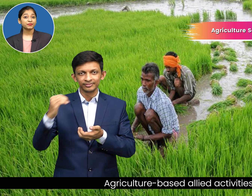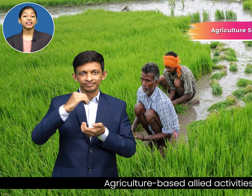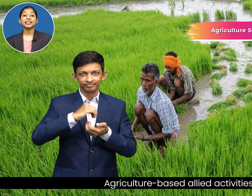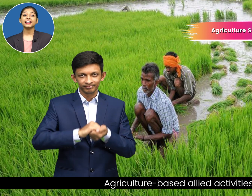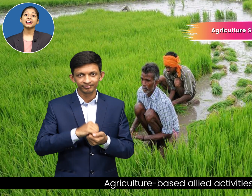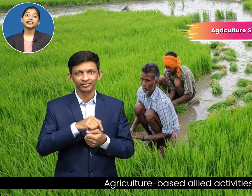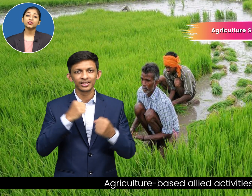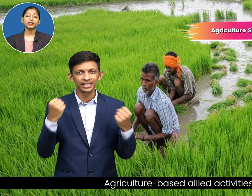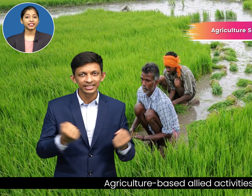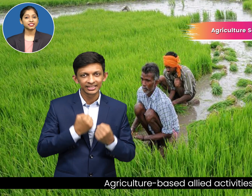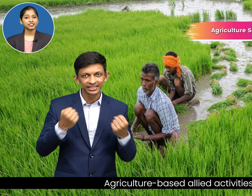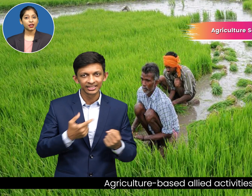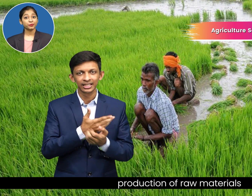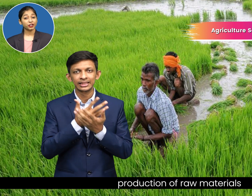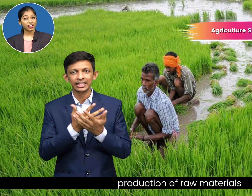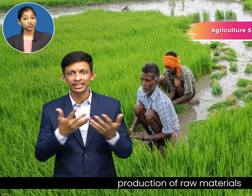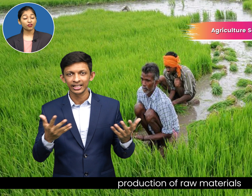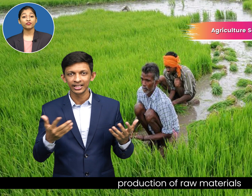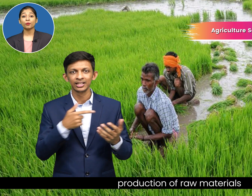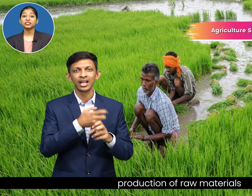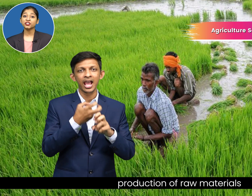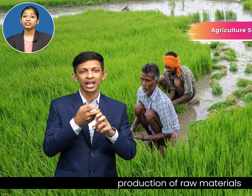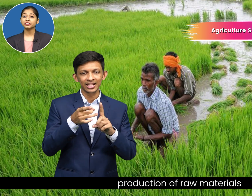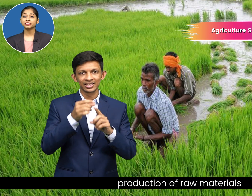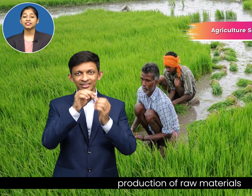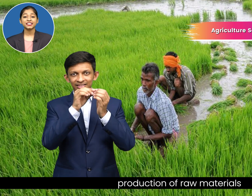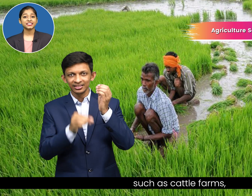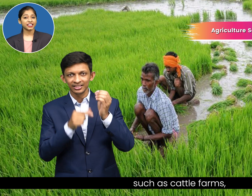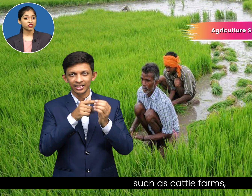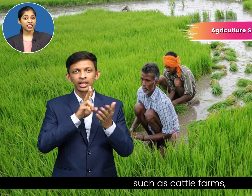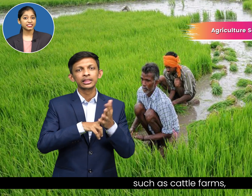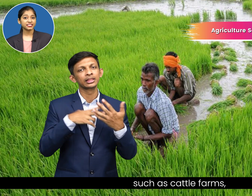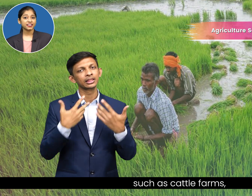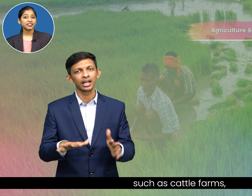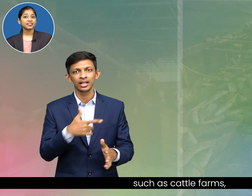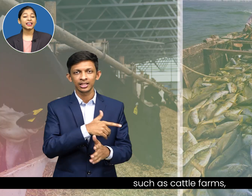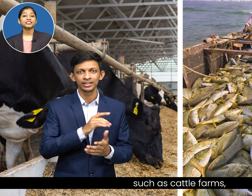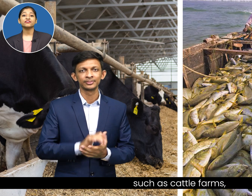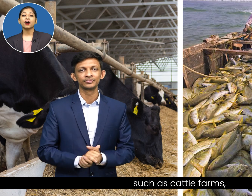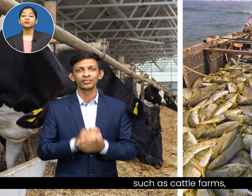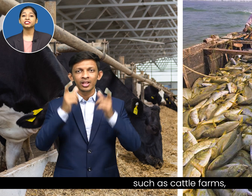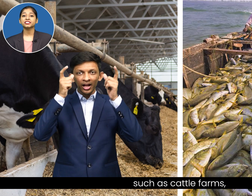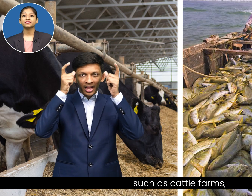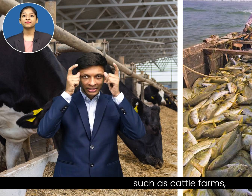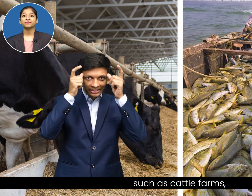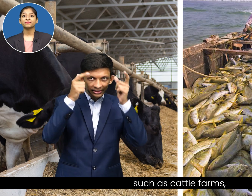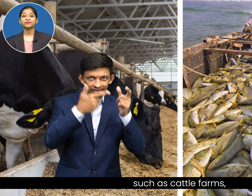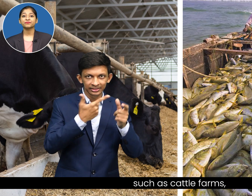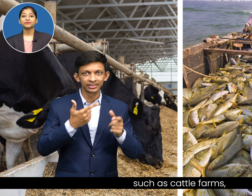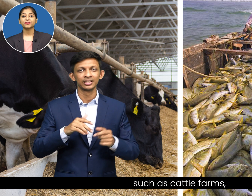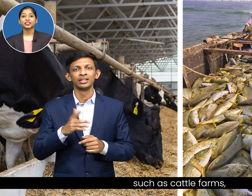Agriculture-based allied activities, production of raw materials such as cattle farms,